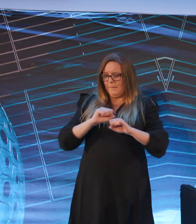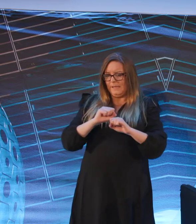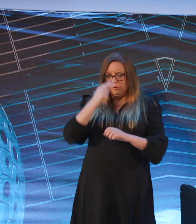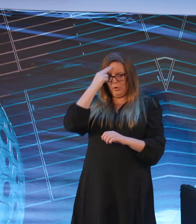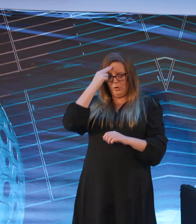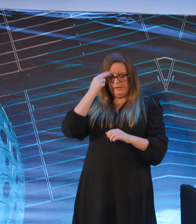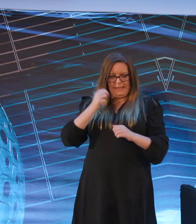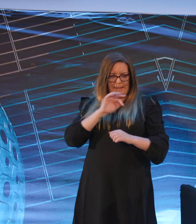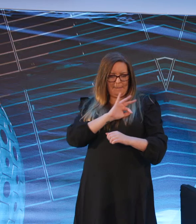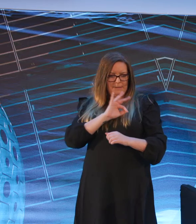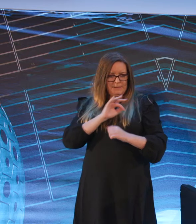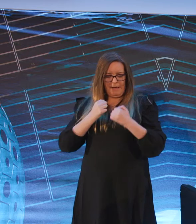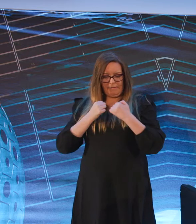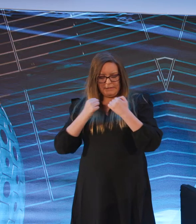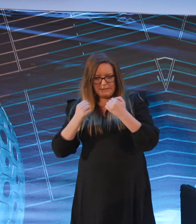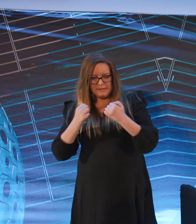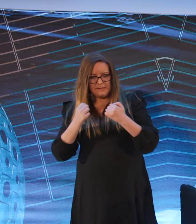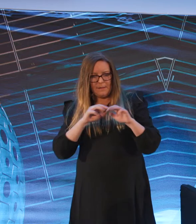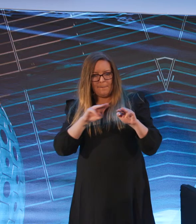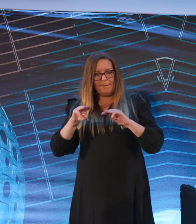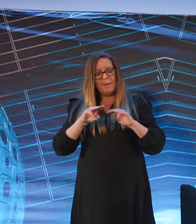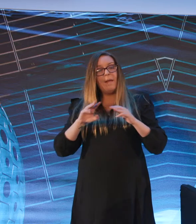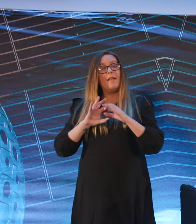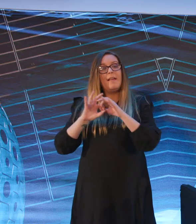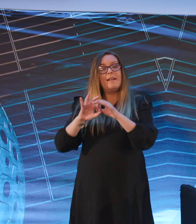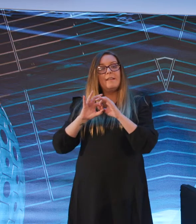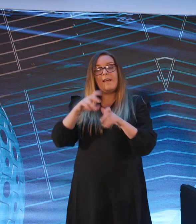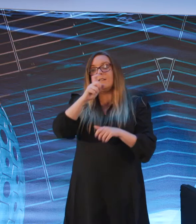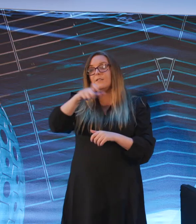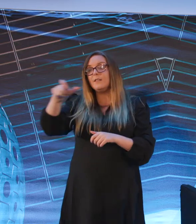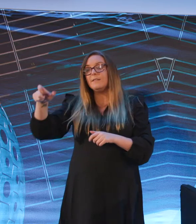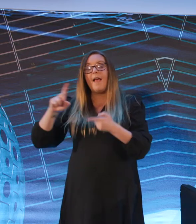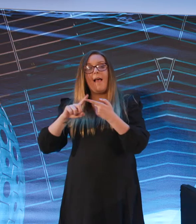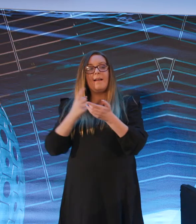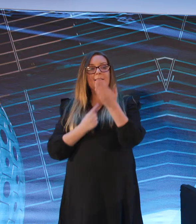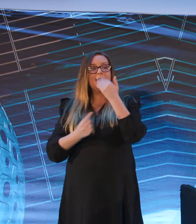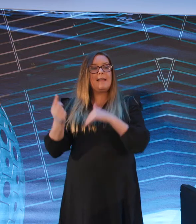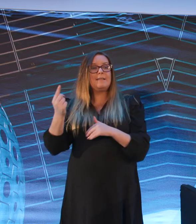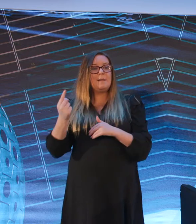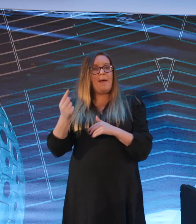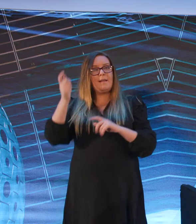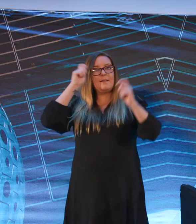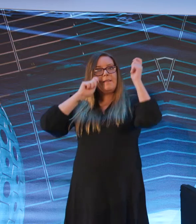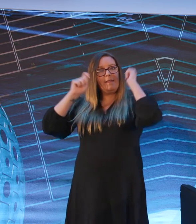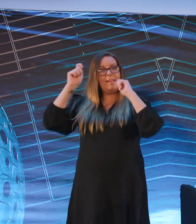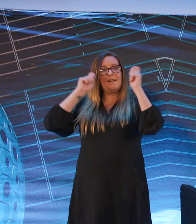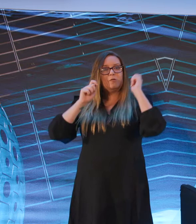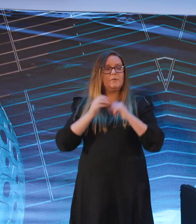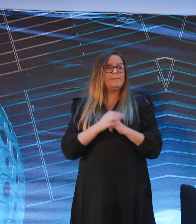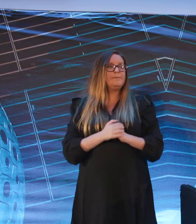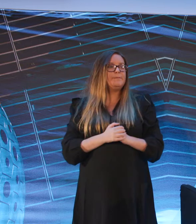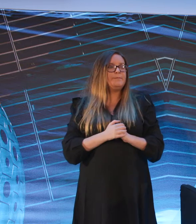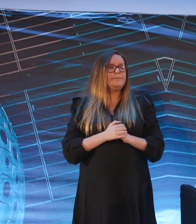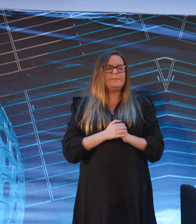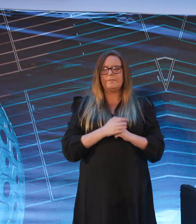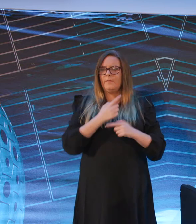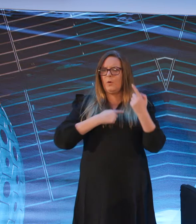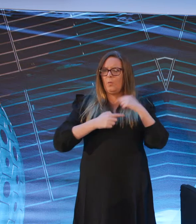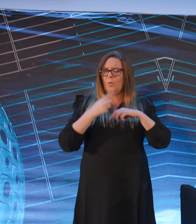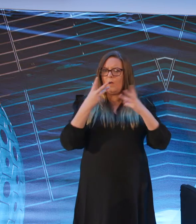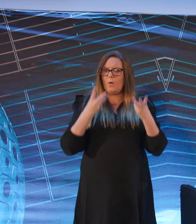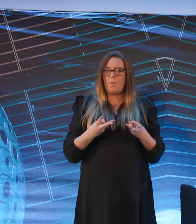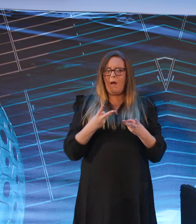people, engaged citizens, and independent thinkers. We want our graduates to be